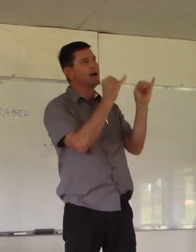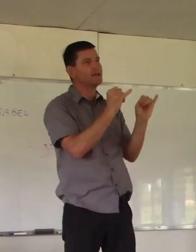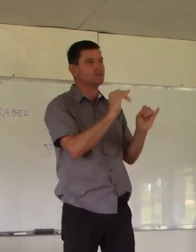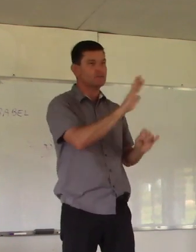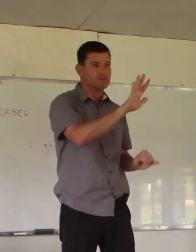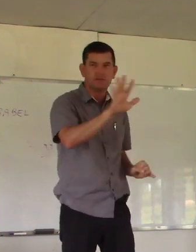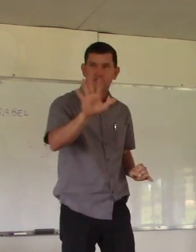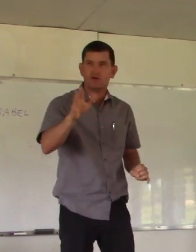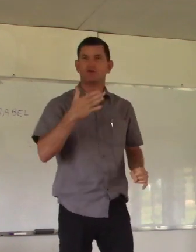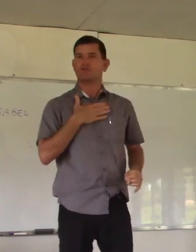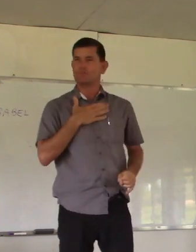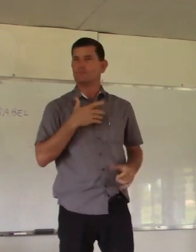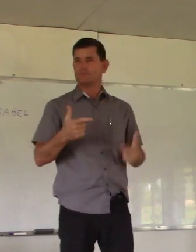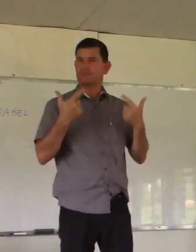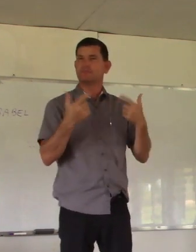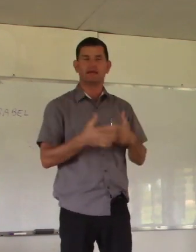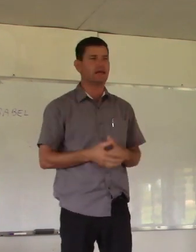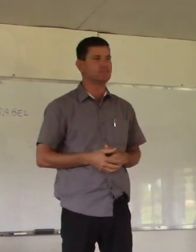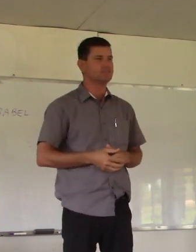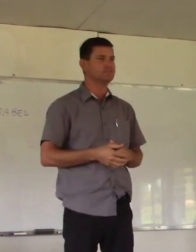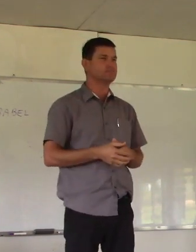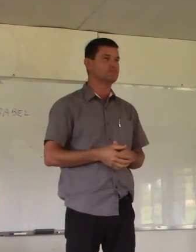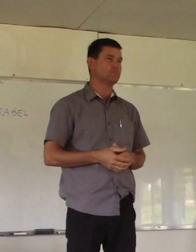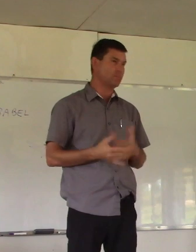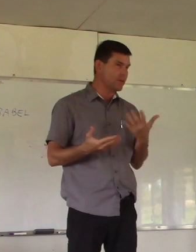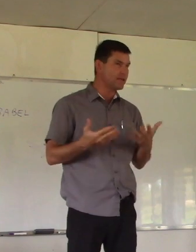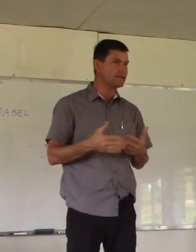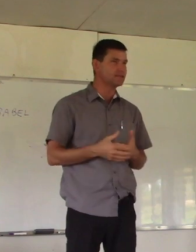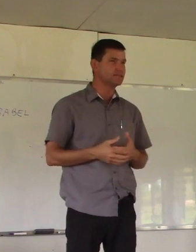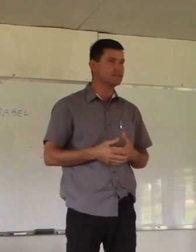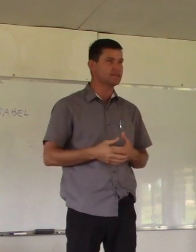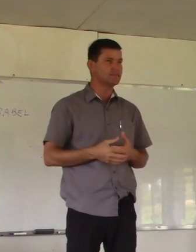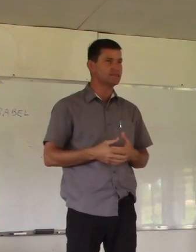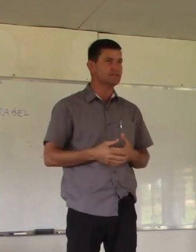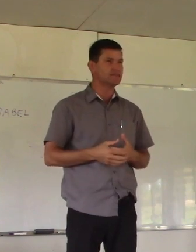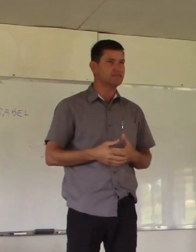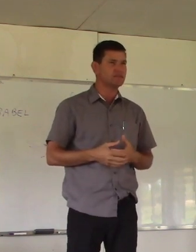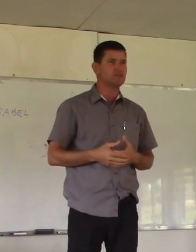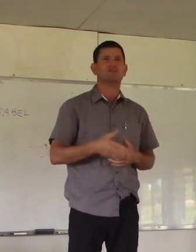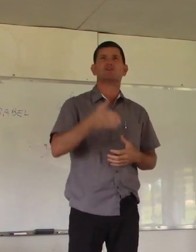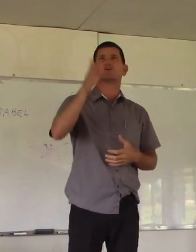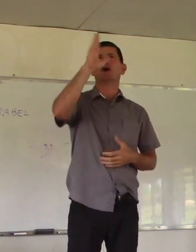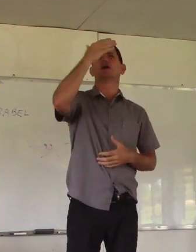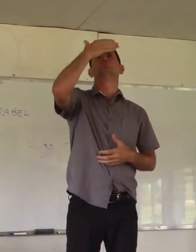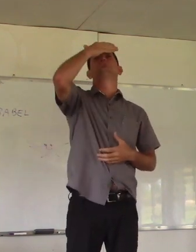idol in my life. Maybe. God.